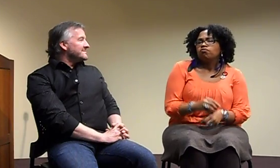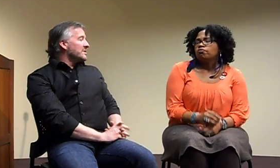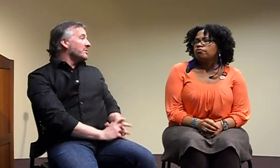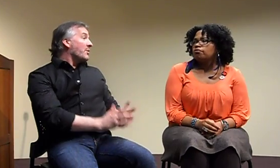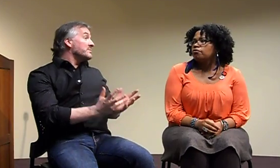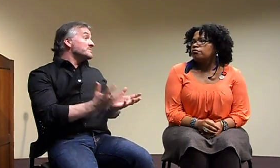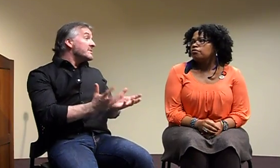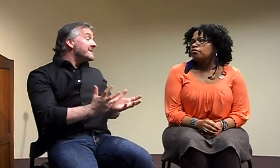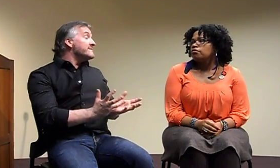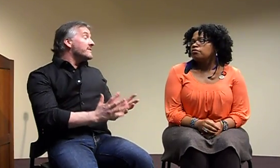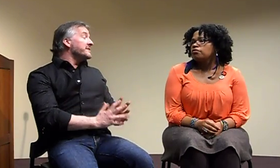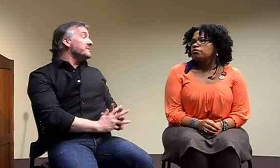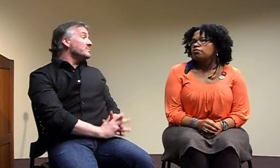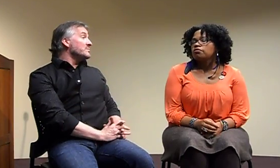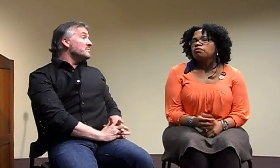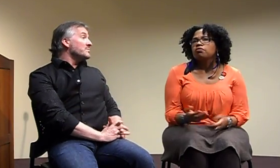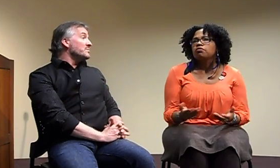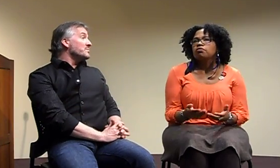Although what was really funny